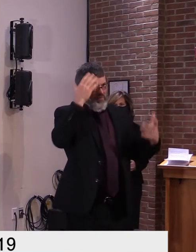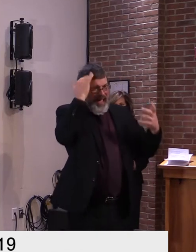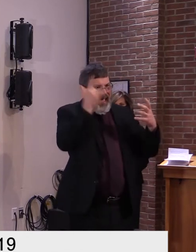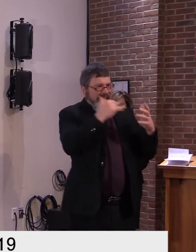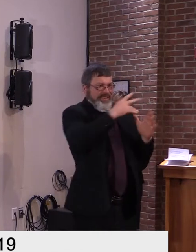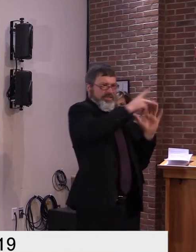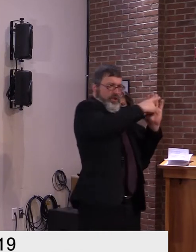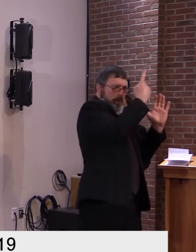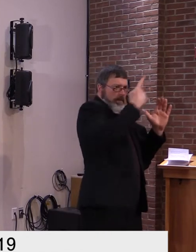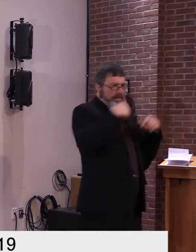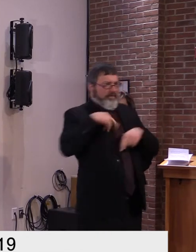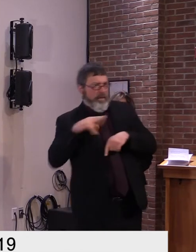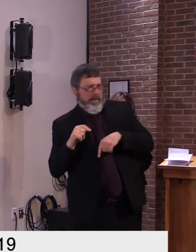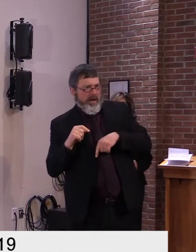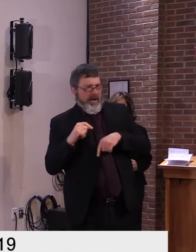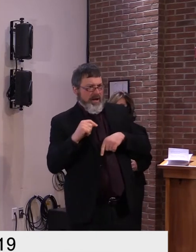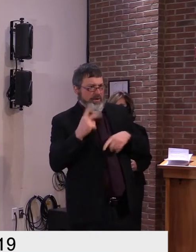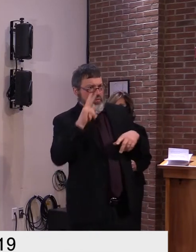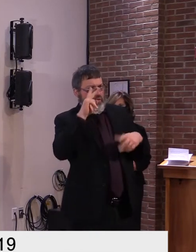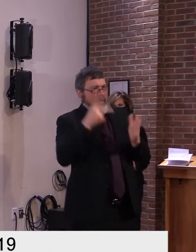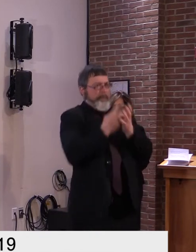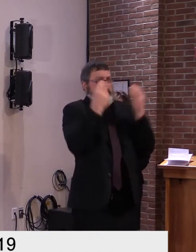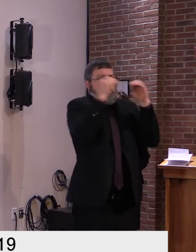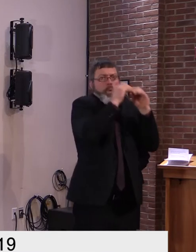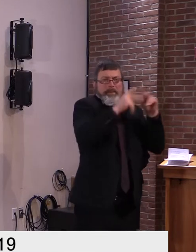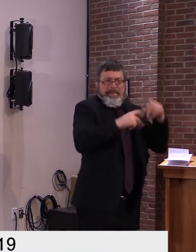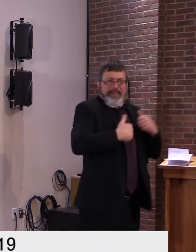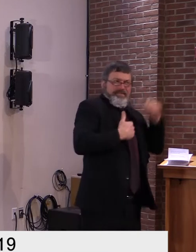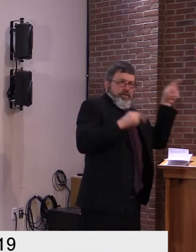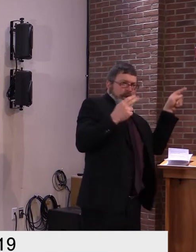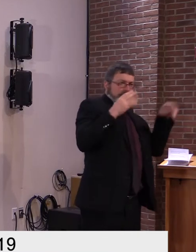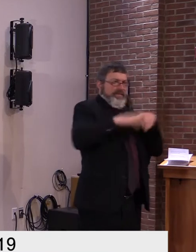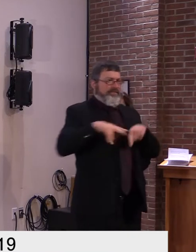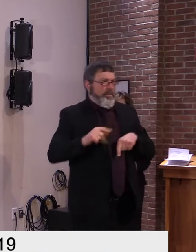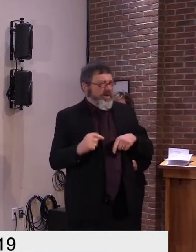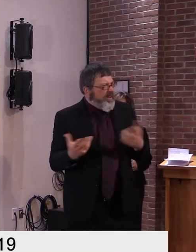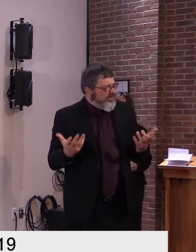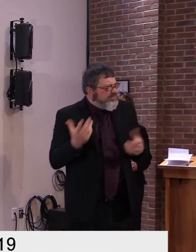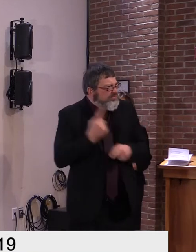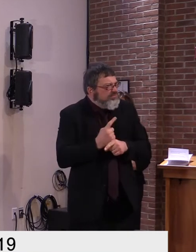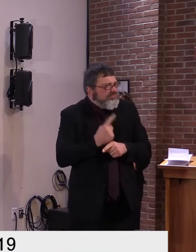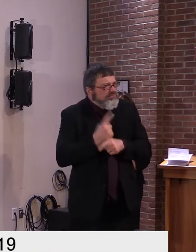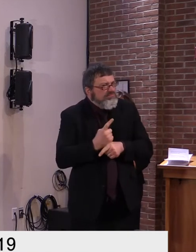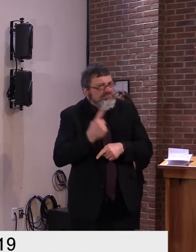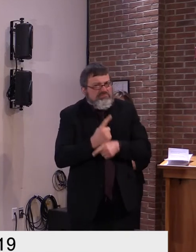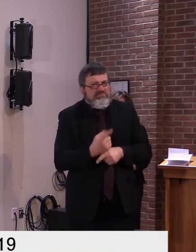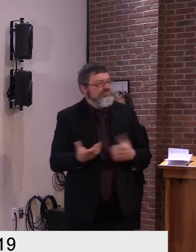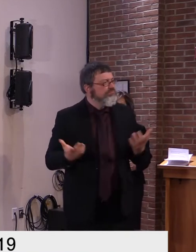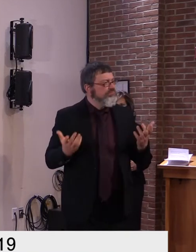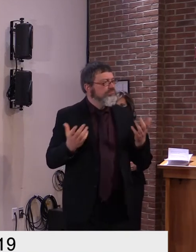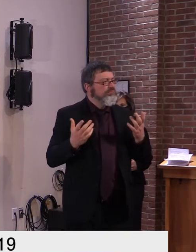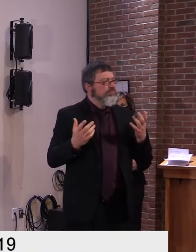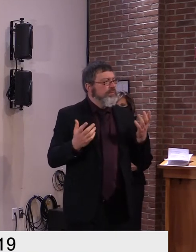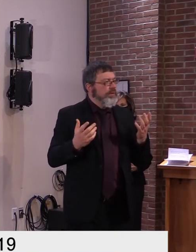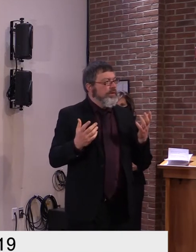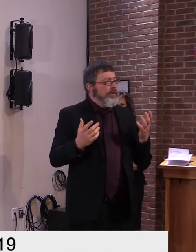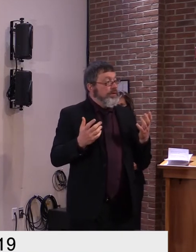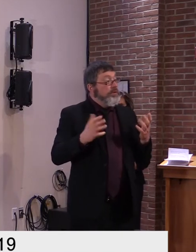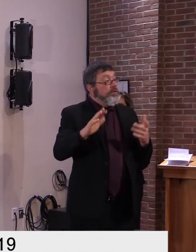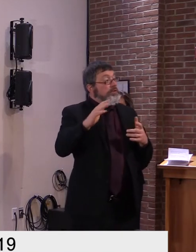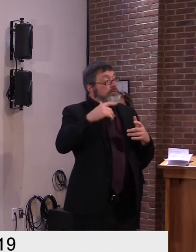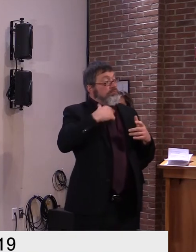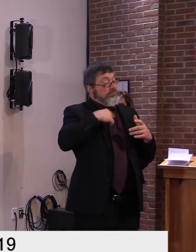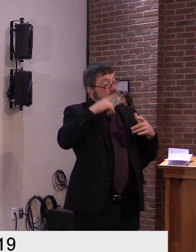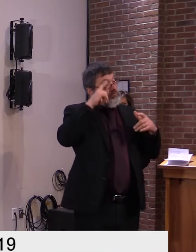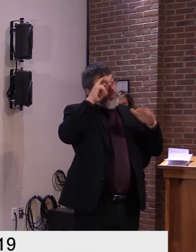complicating factor in all of this, and we'll know more on Tuesday, we'll be able to report as to why maybe we received the reduction and other